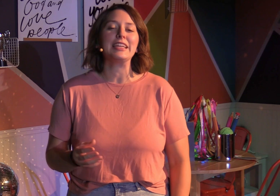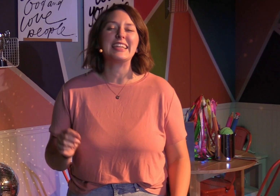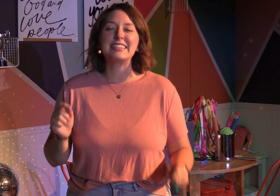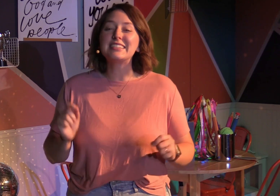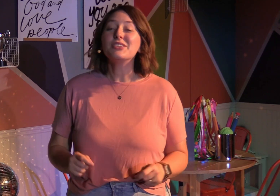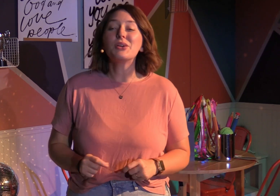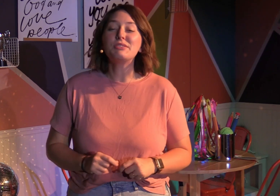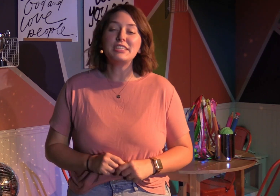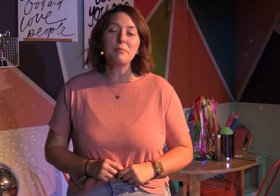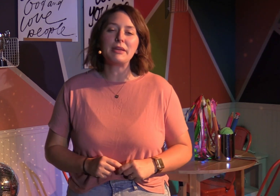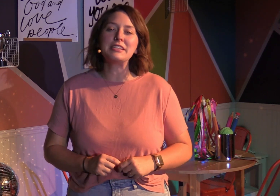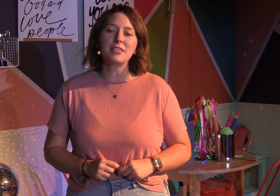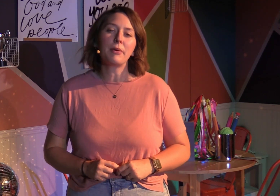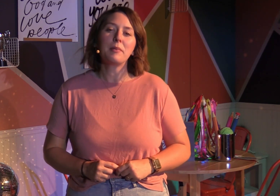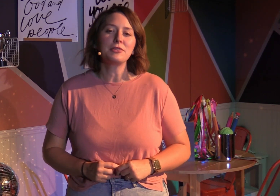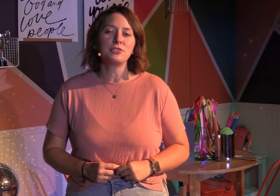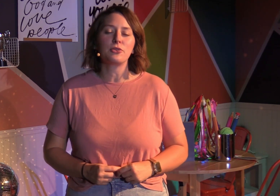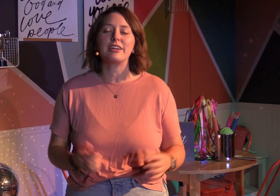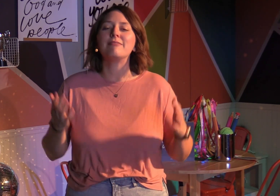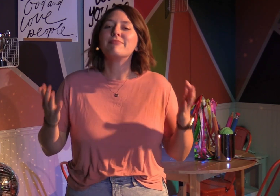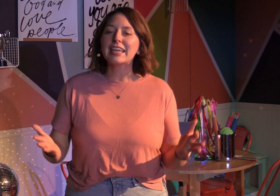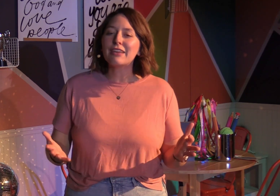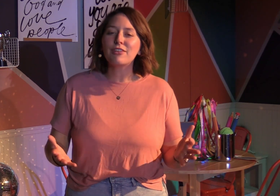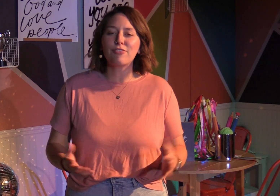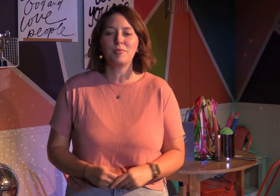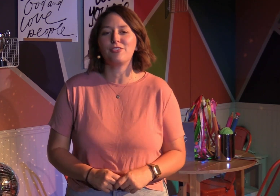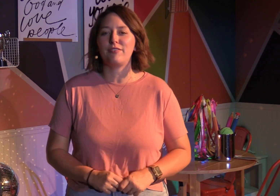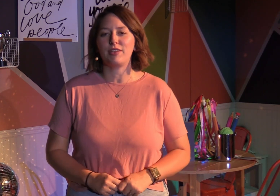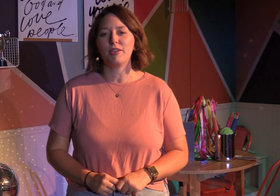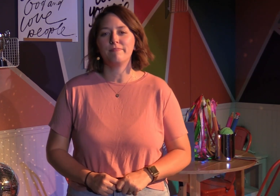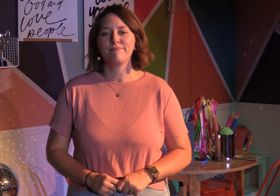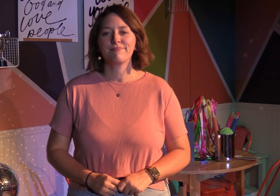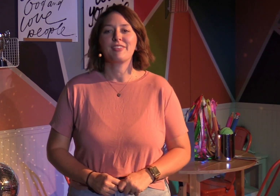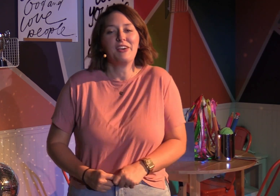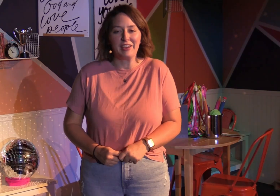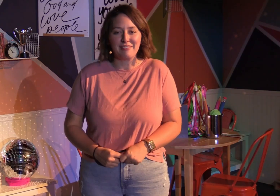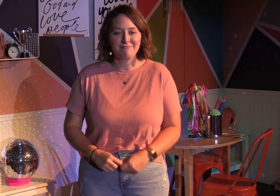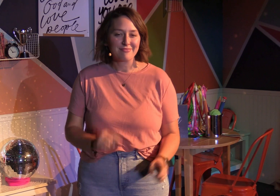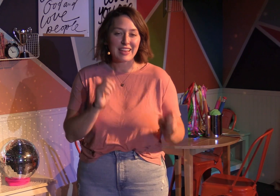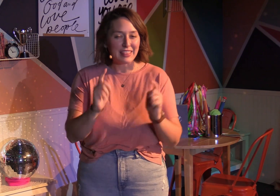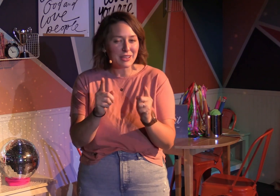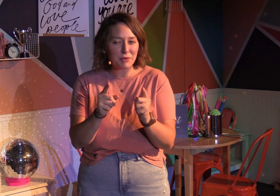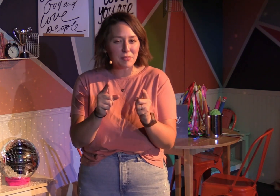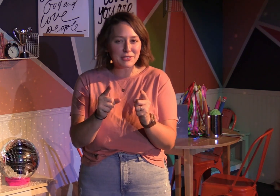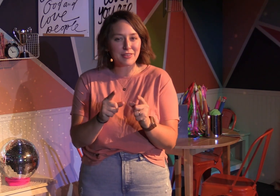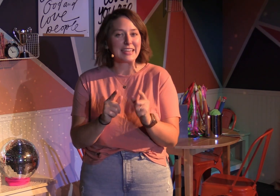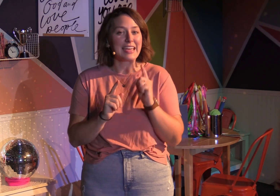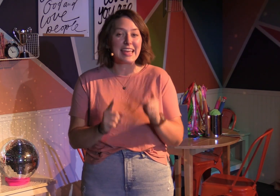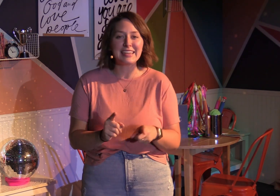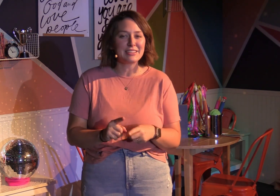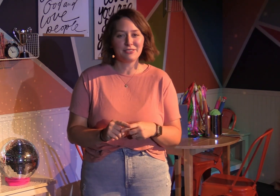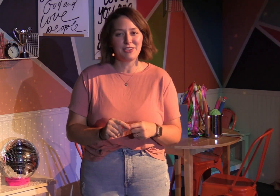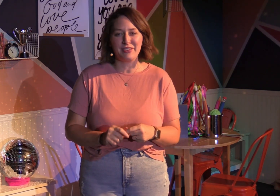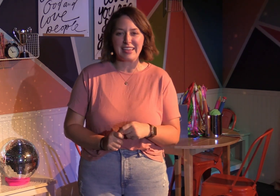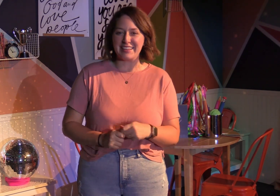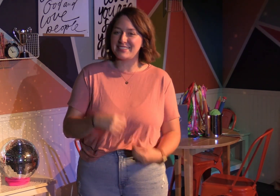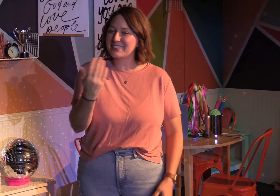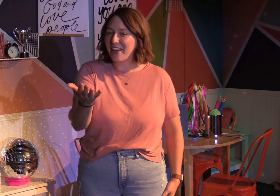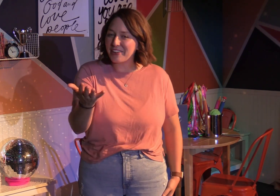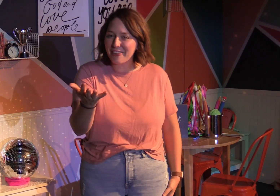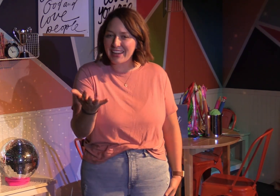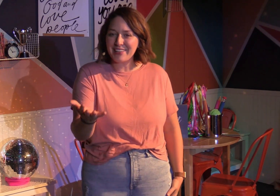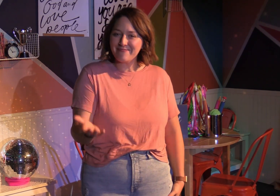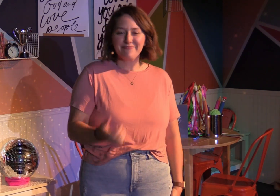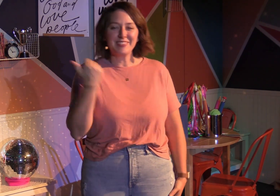your family can still go deep into the Bible story, even from your living room. All right, I think we're almost ready to head into Anona